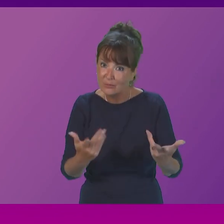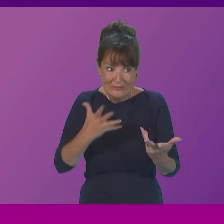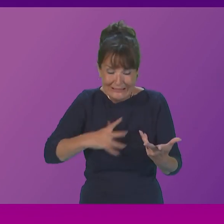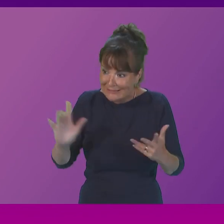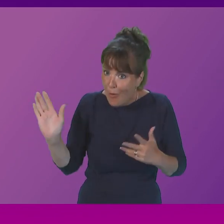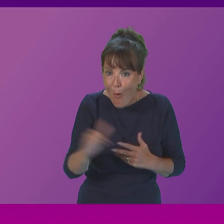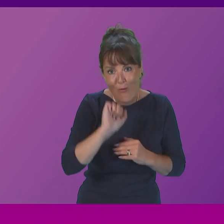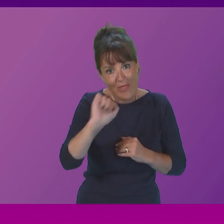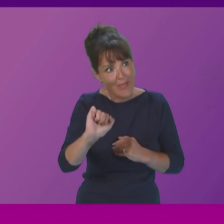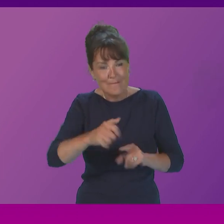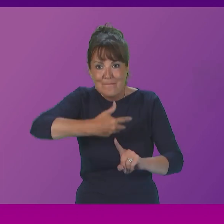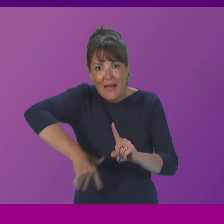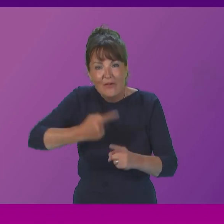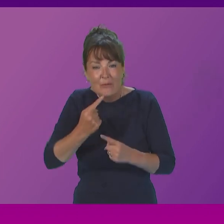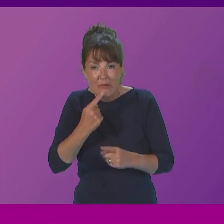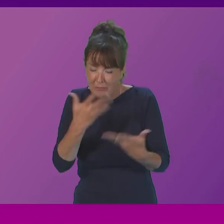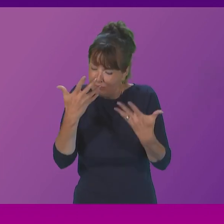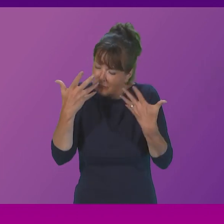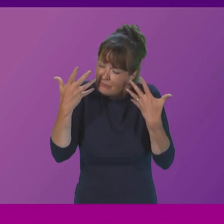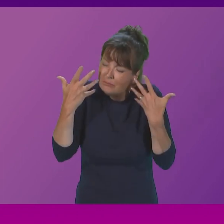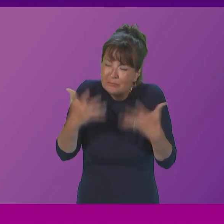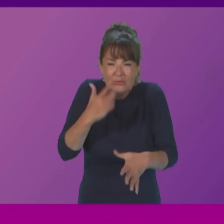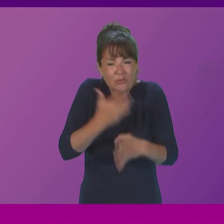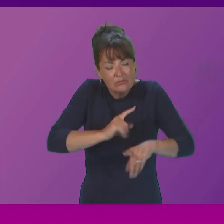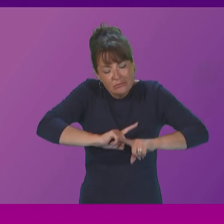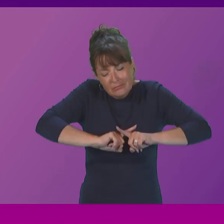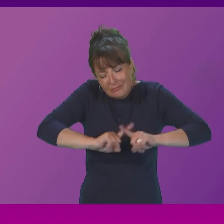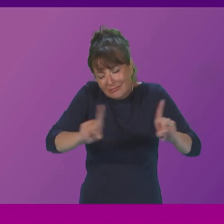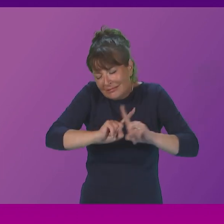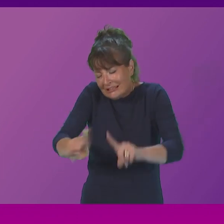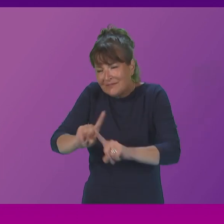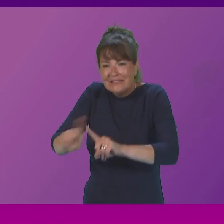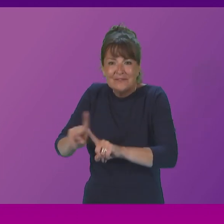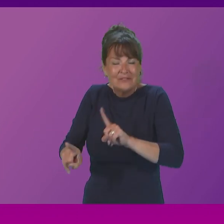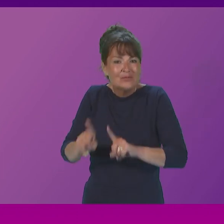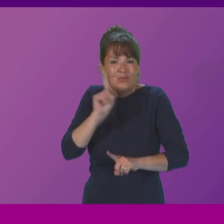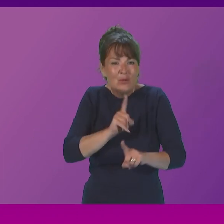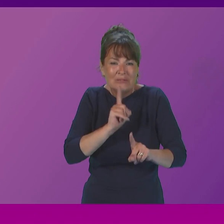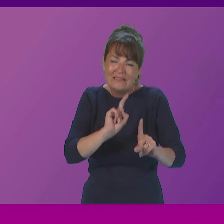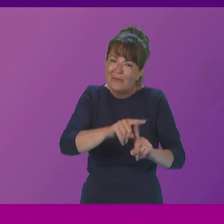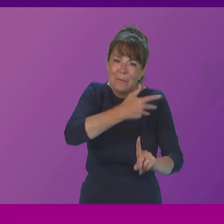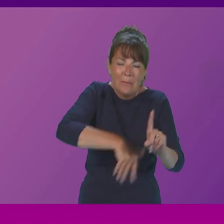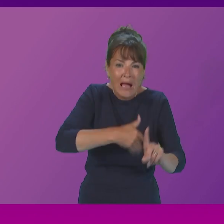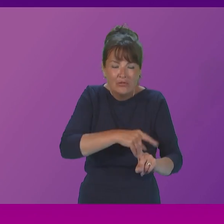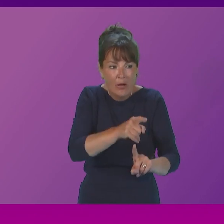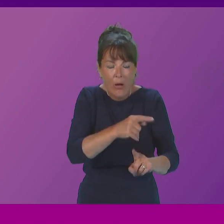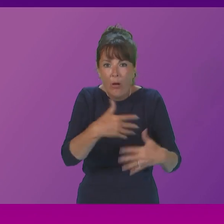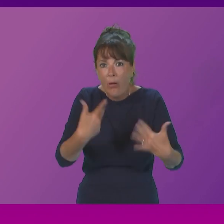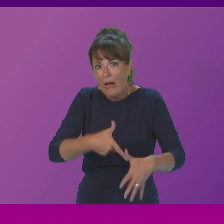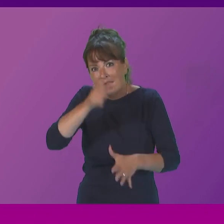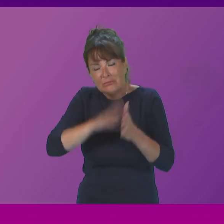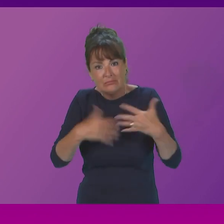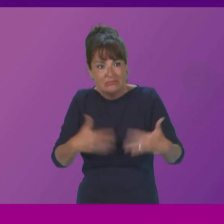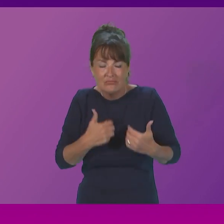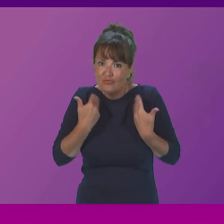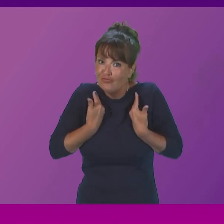with a lot of individuals, and I've had really, really good experiences doing that. There's more that unites us than divides us,